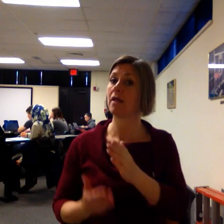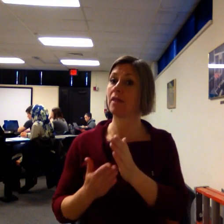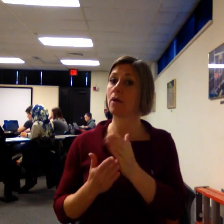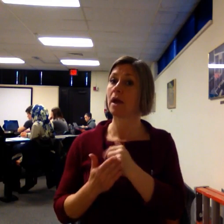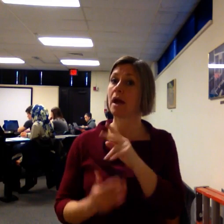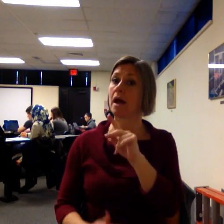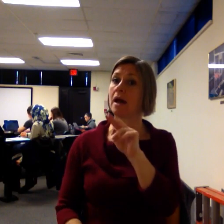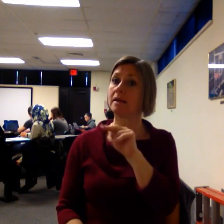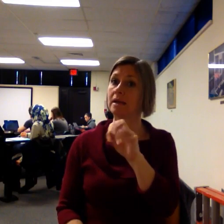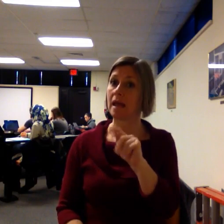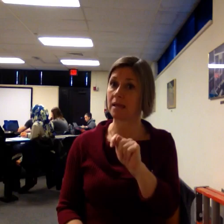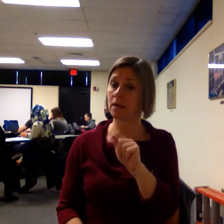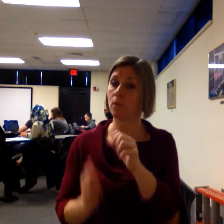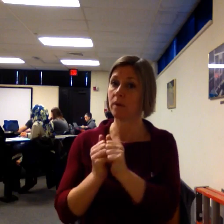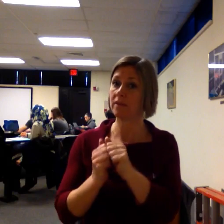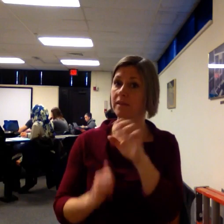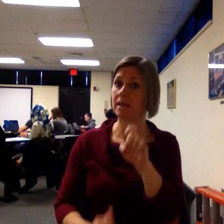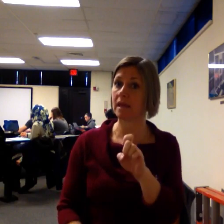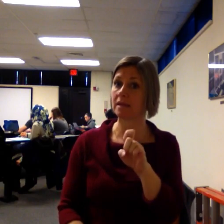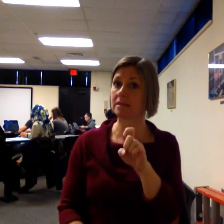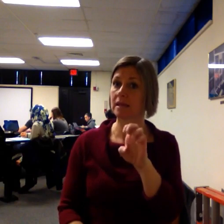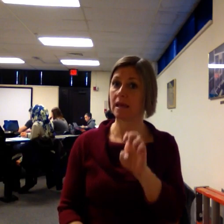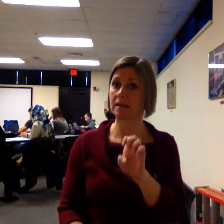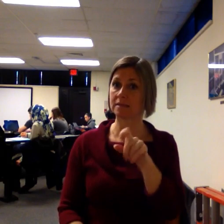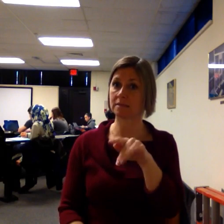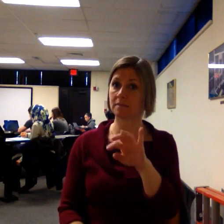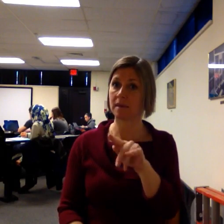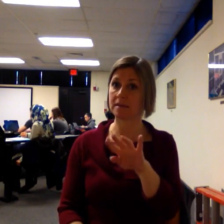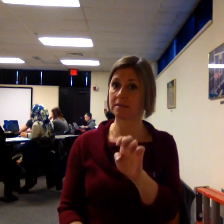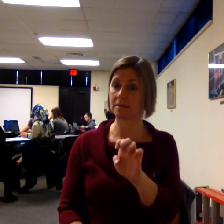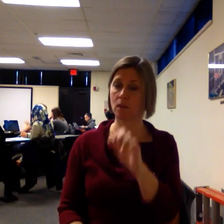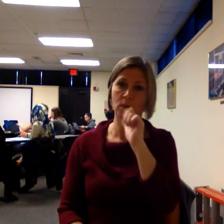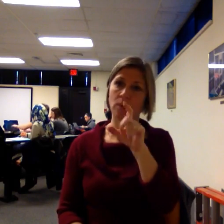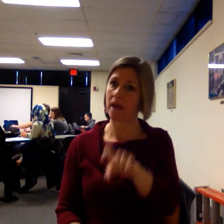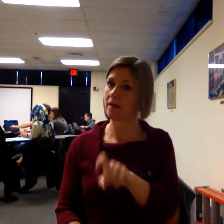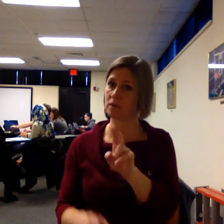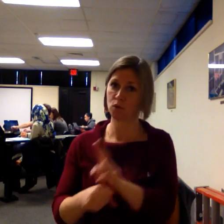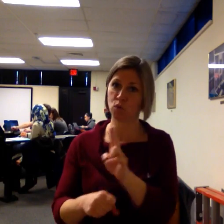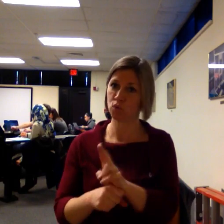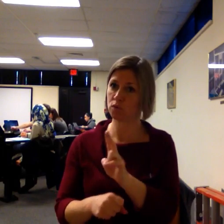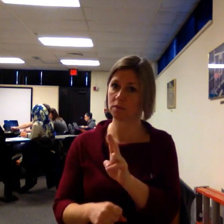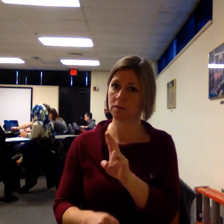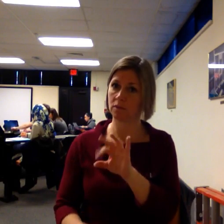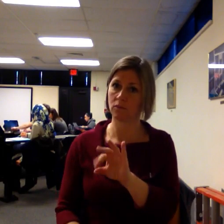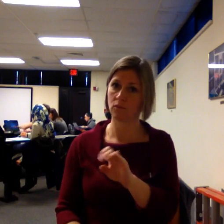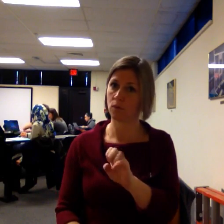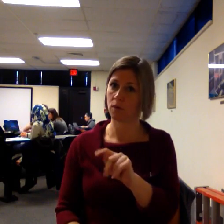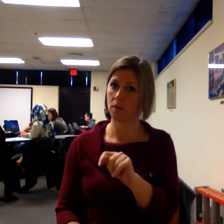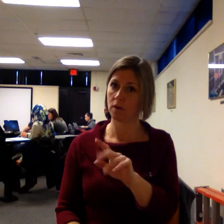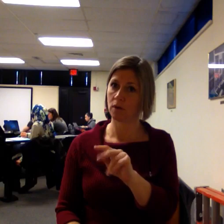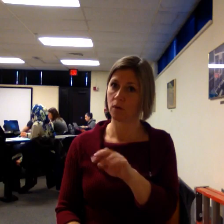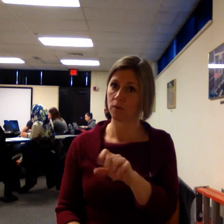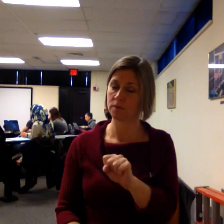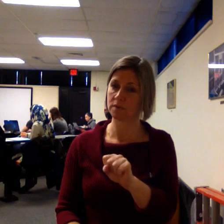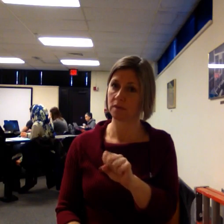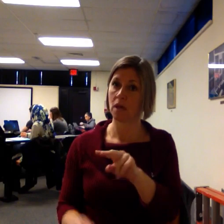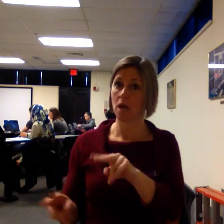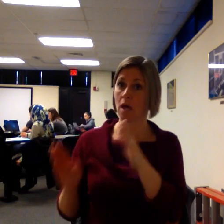interest expense, and so again, I'm not going to make you go to the footnotes to tell the difference, so just use that number. If you look at Home Depot,